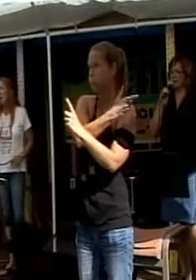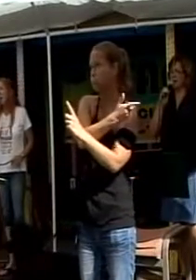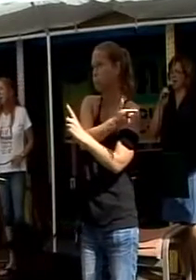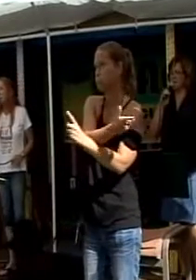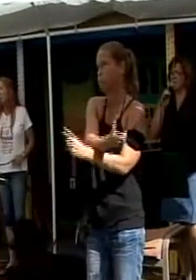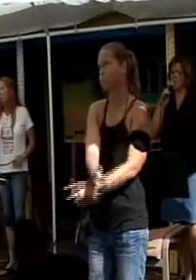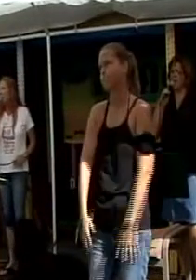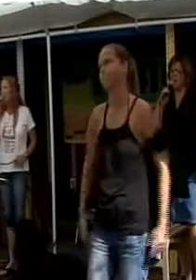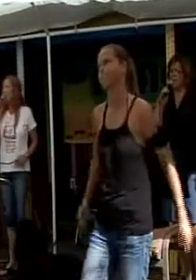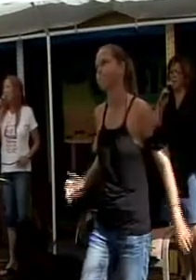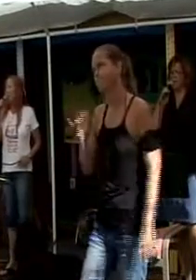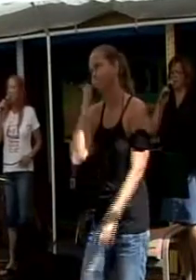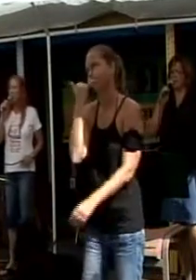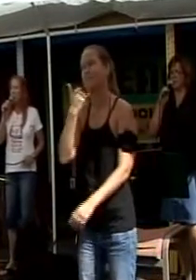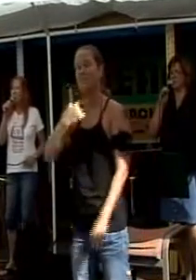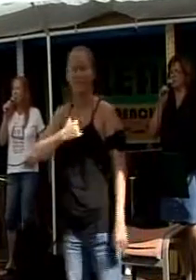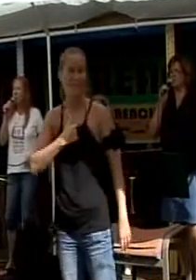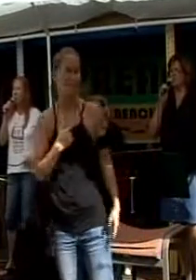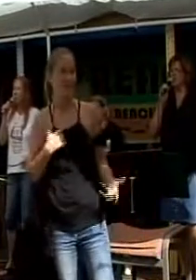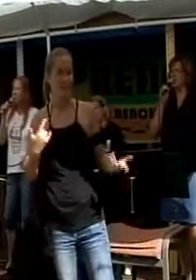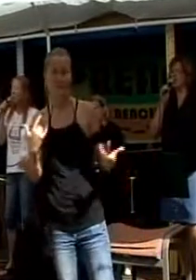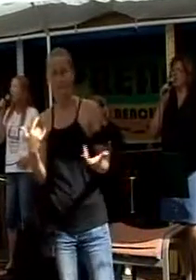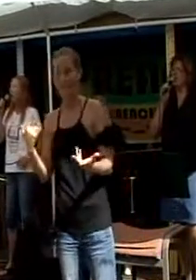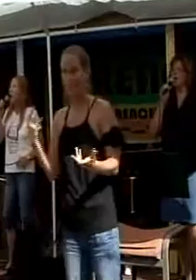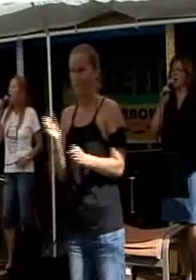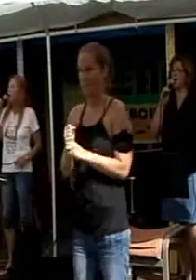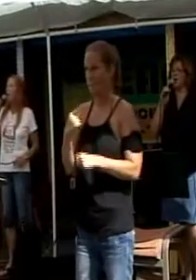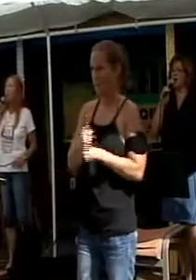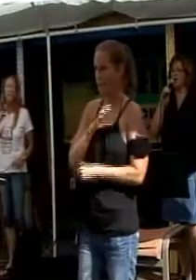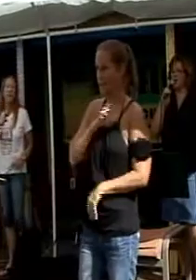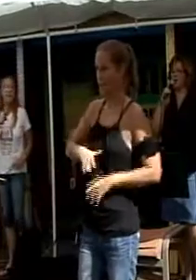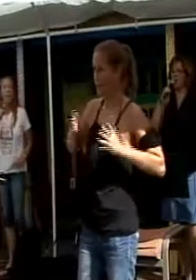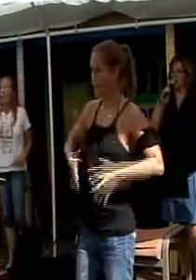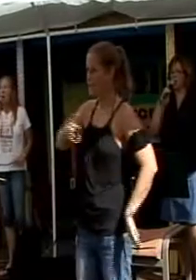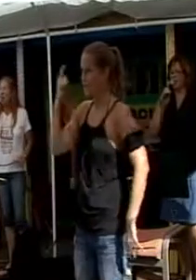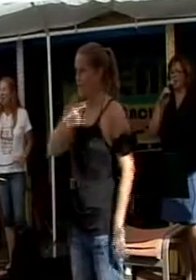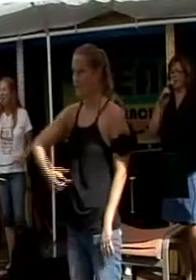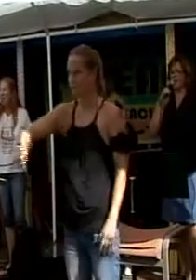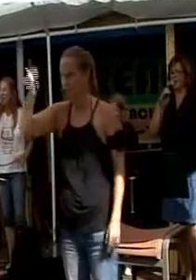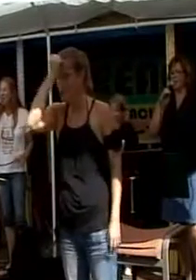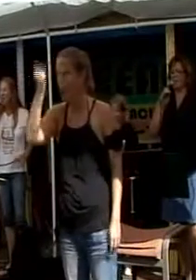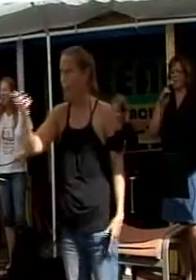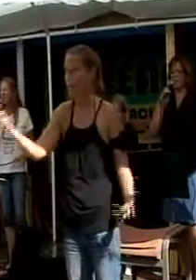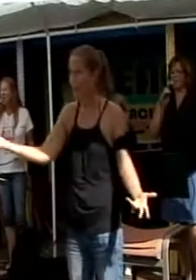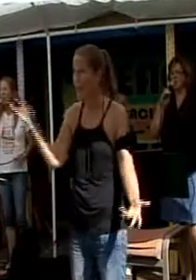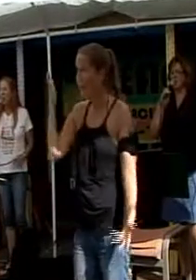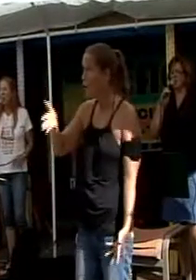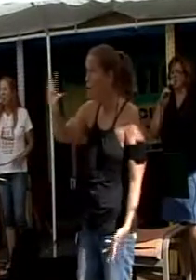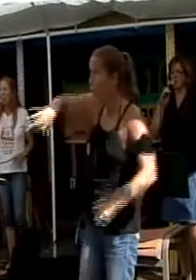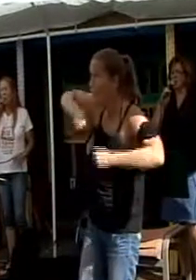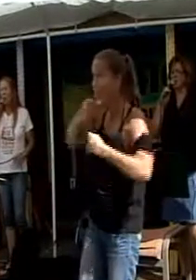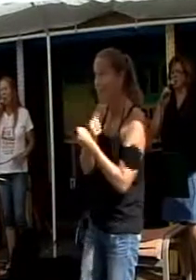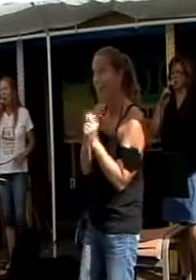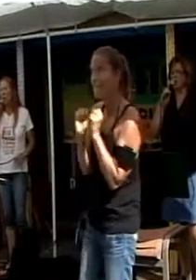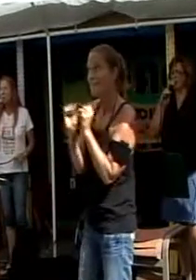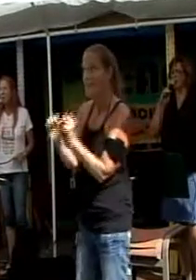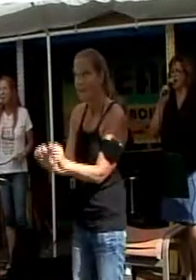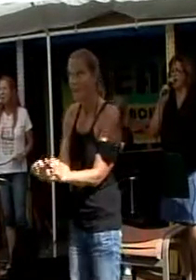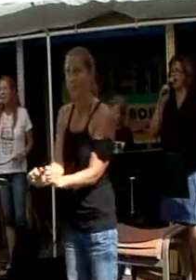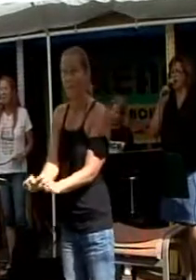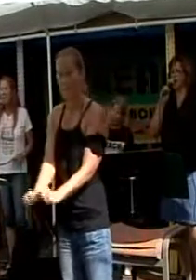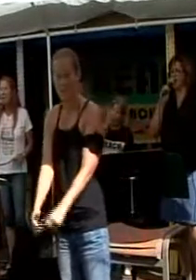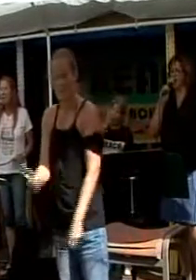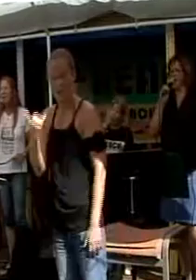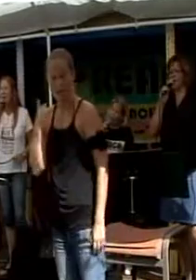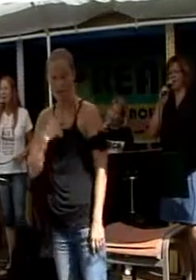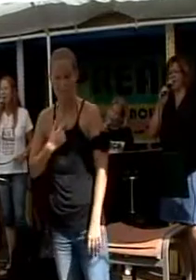lose my step and I make fools of us all? Will the love continue when my walk